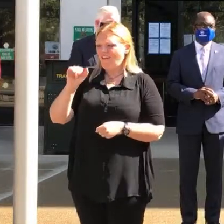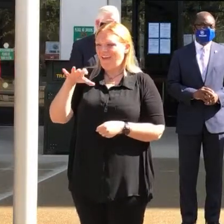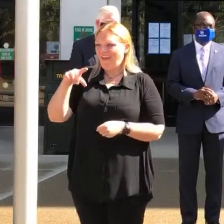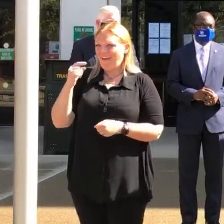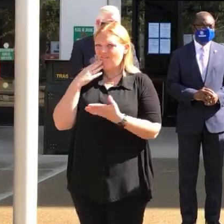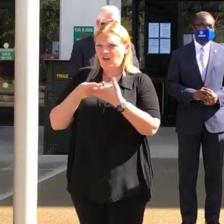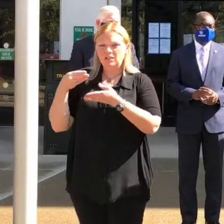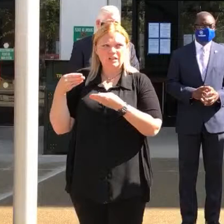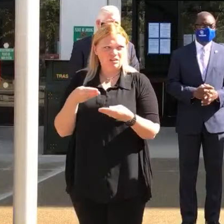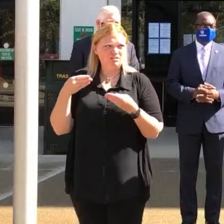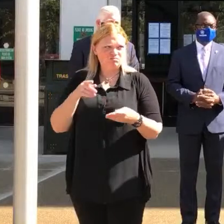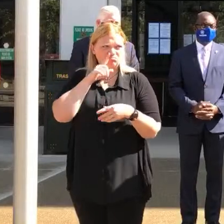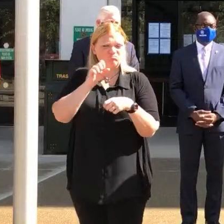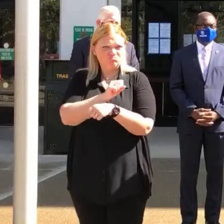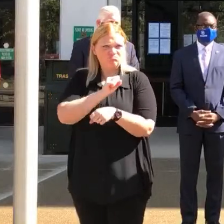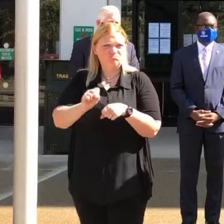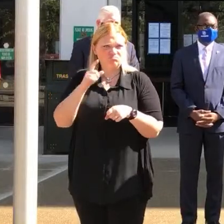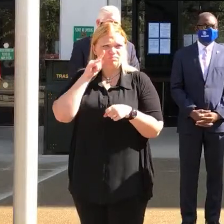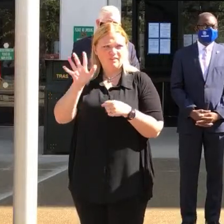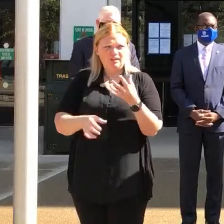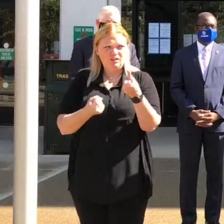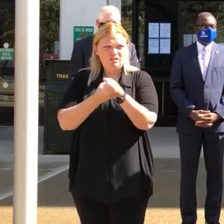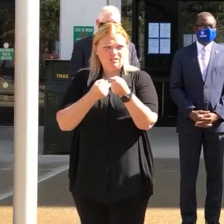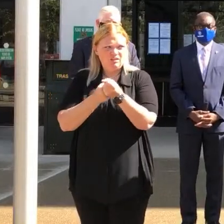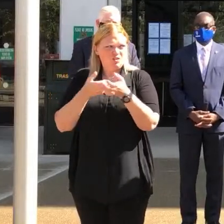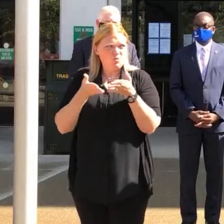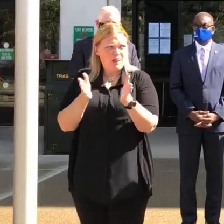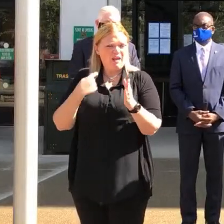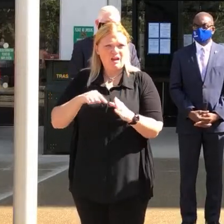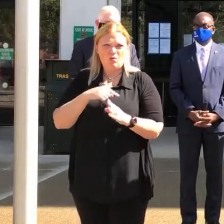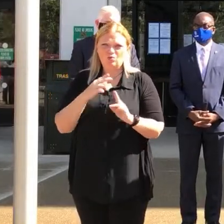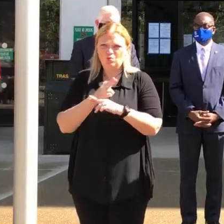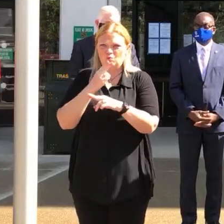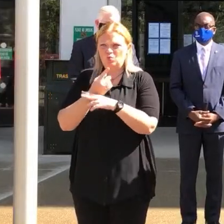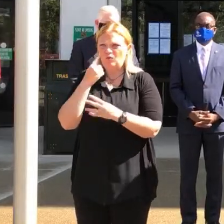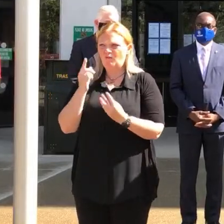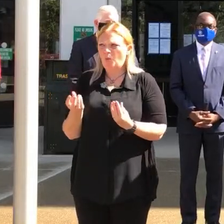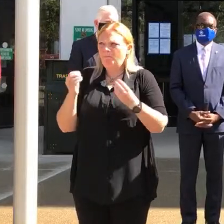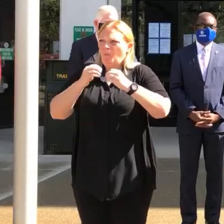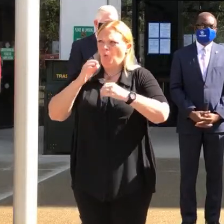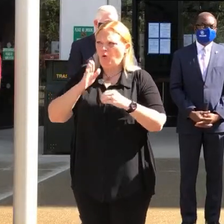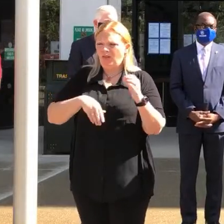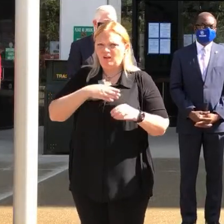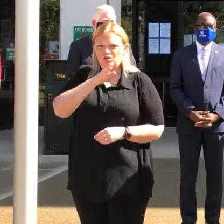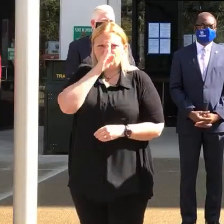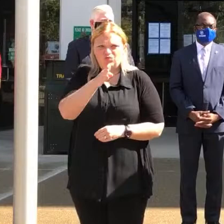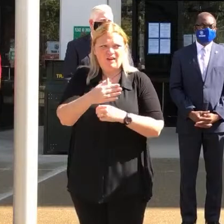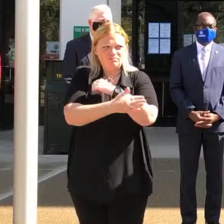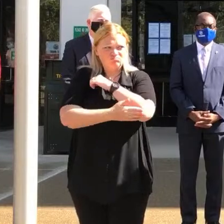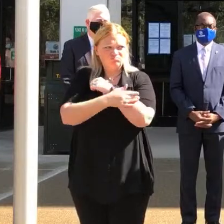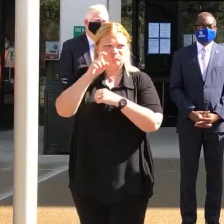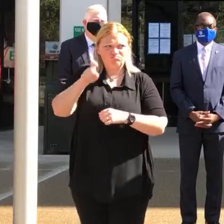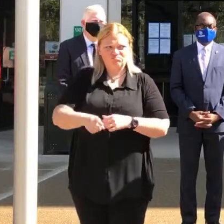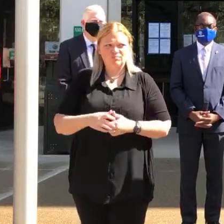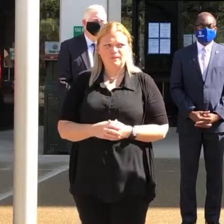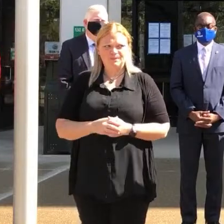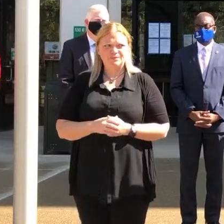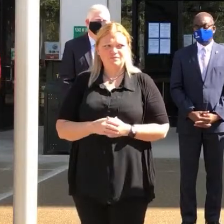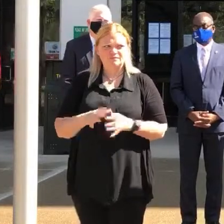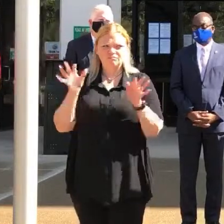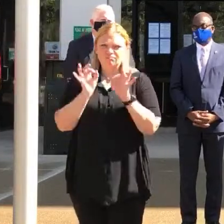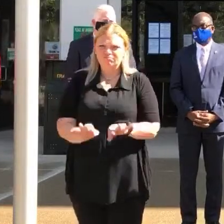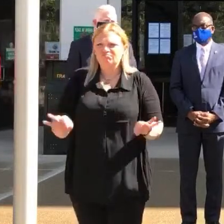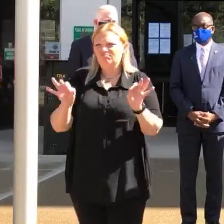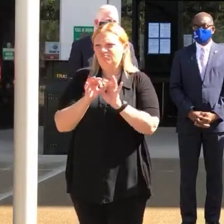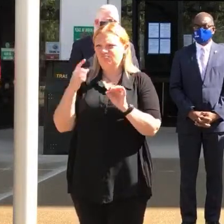it did, and for their advocacy to allow us to use it for more than just direct county needs. It was